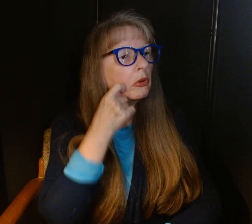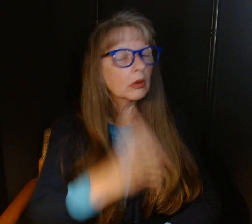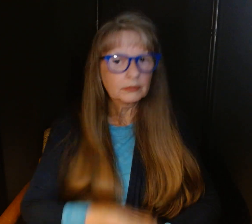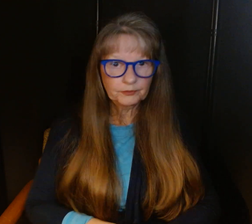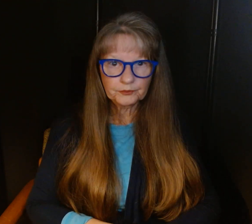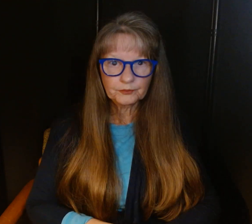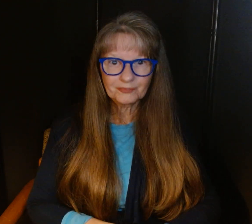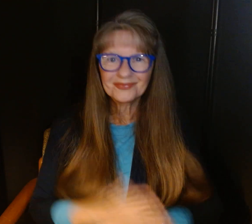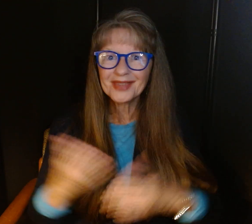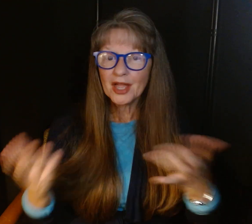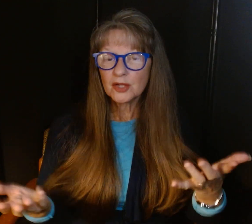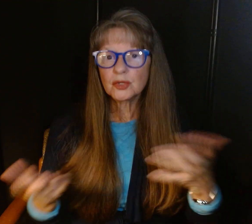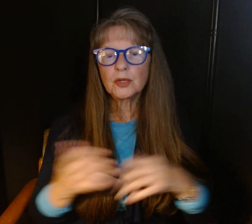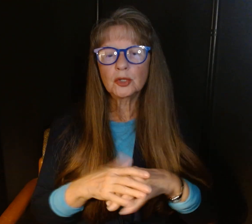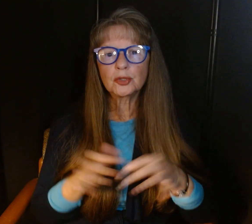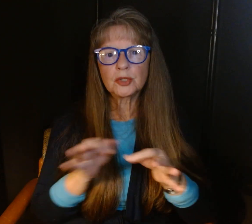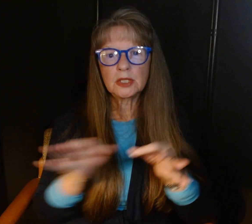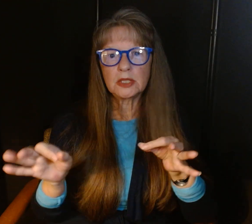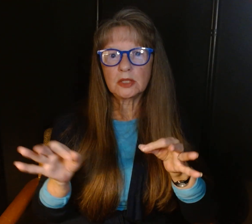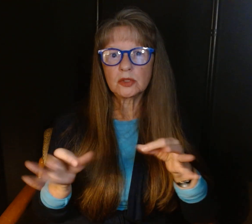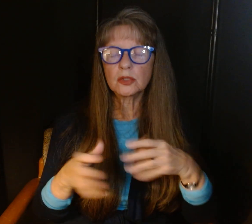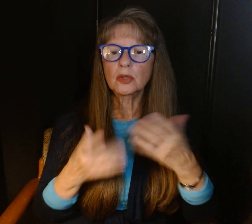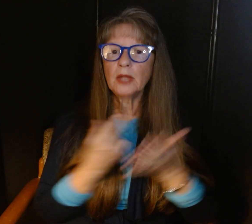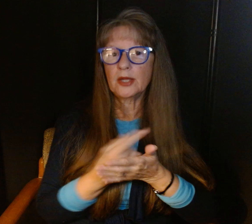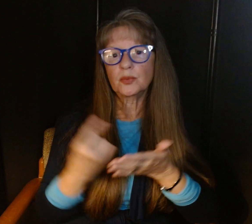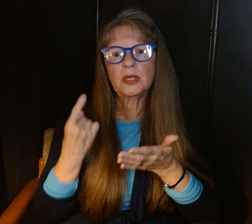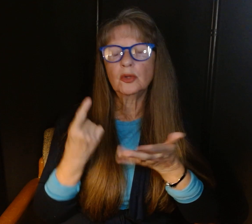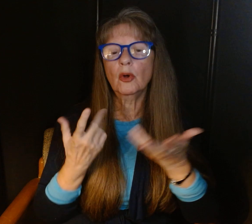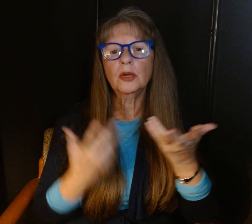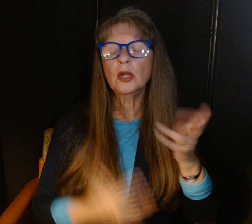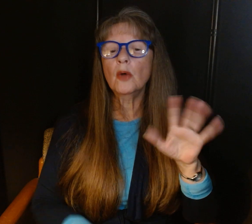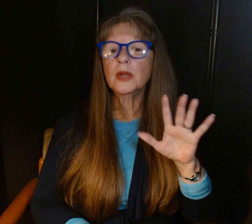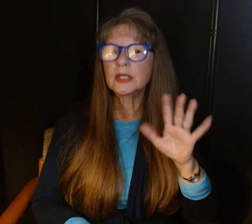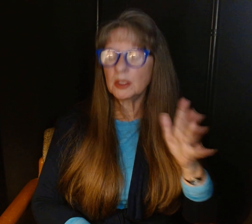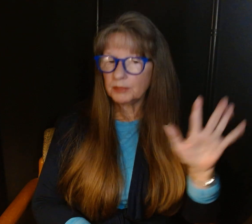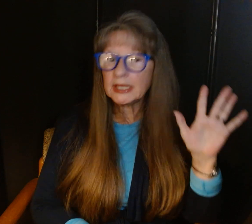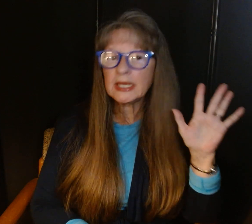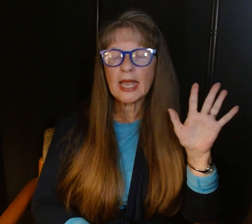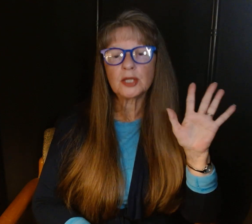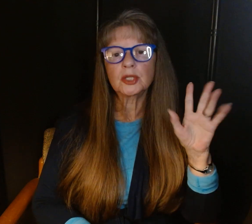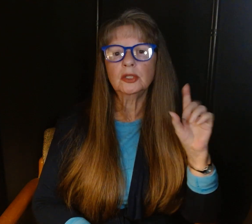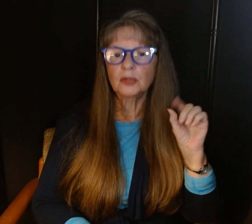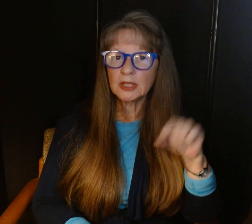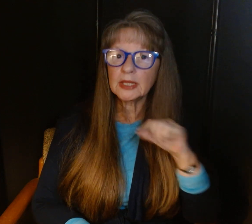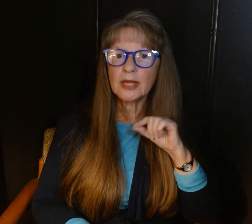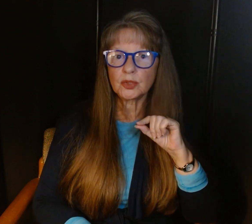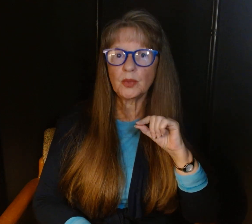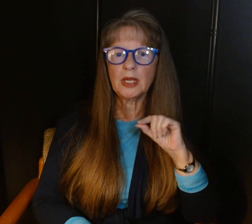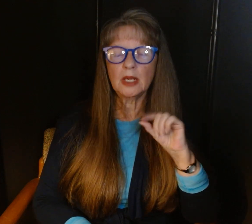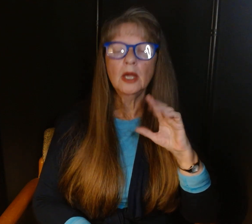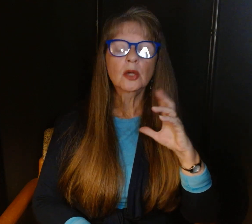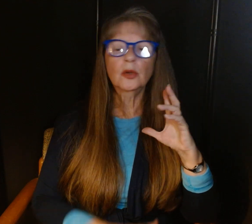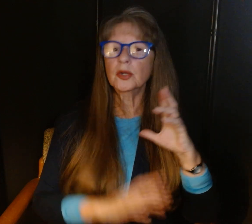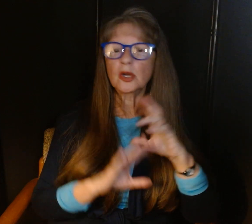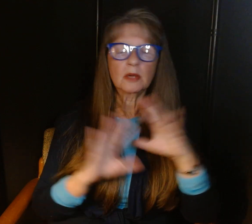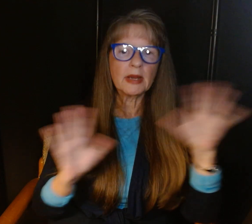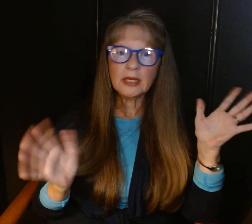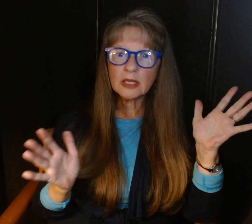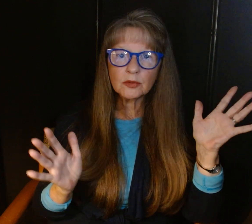cool. So there's your sentence. So last week, you already know that it's completed action. You did it last week. You're not talking about any other